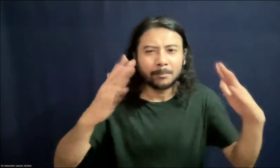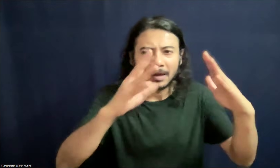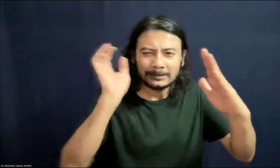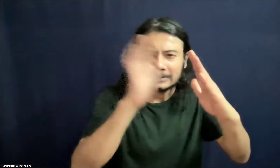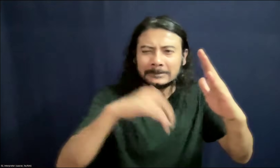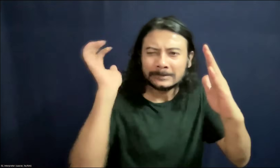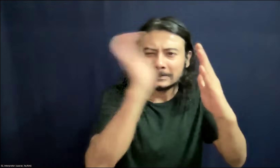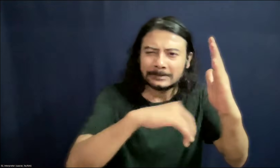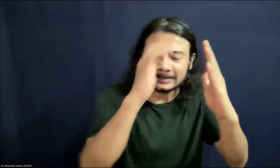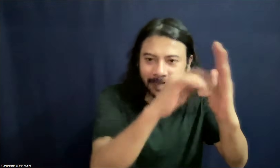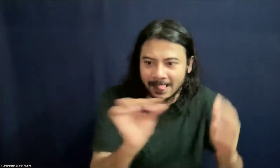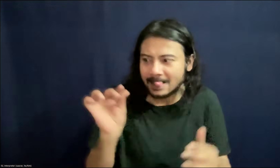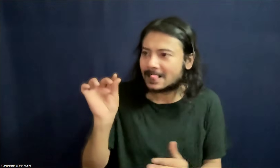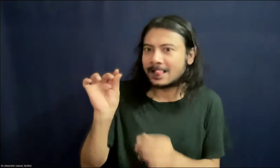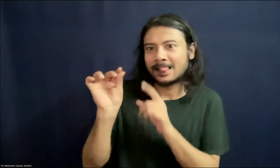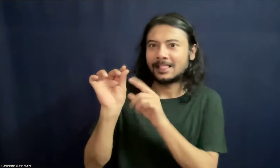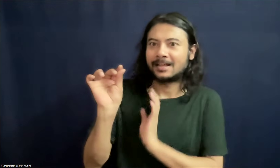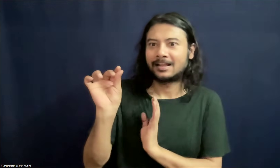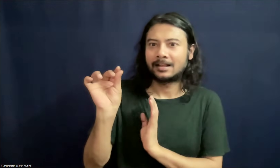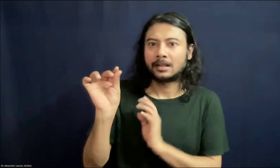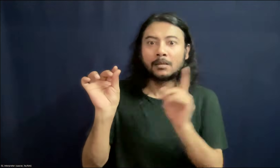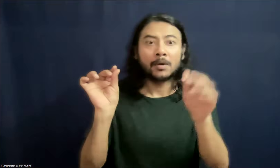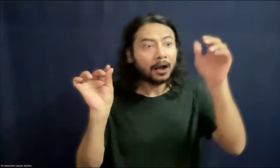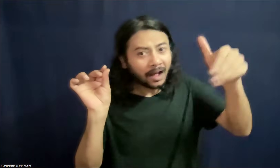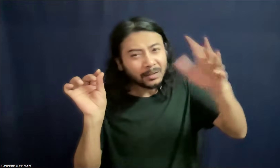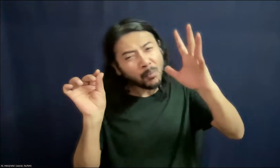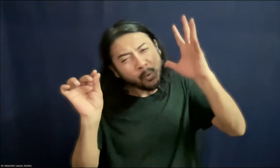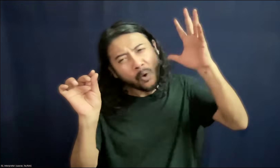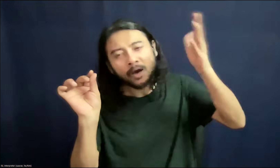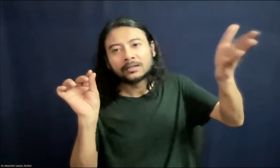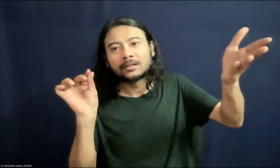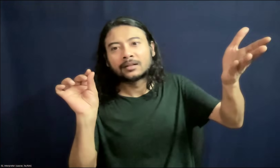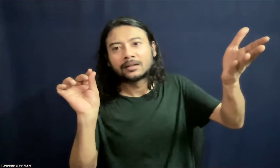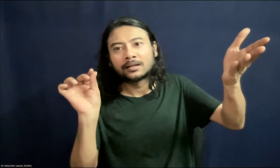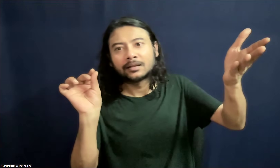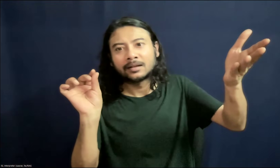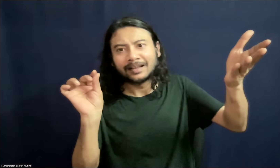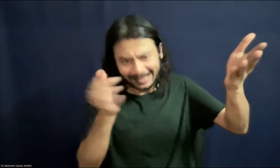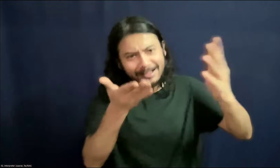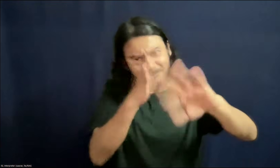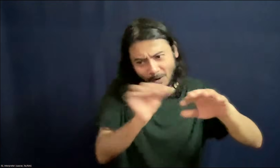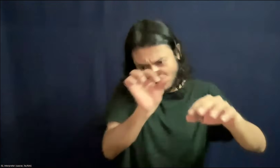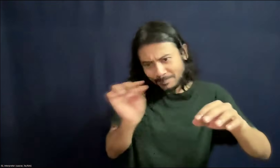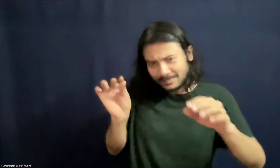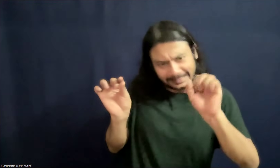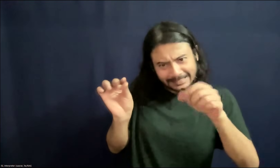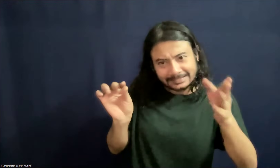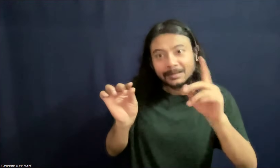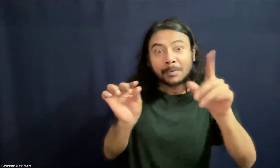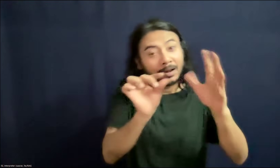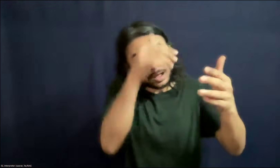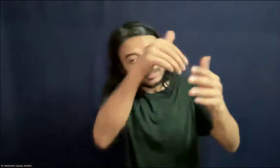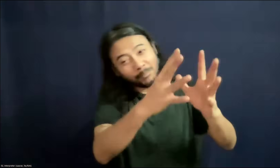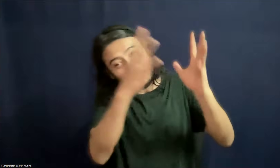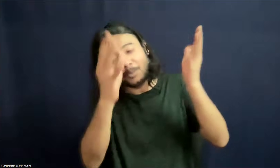the big ocean. So what Krishna is trying to explain here is that whether somebody is present in spiritual world, whether somebody